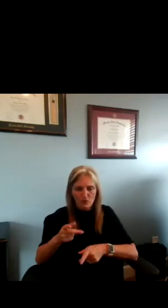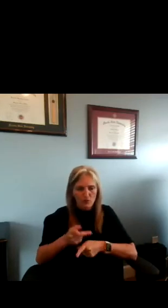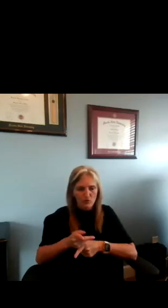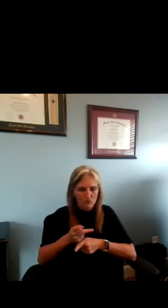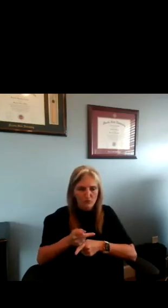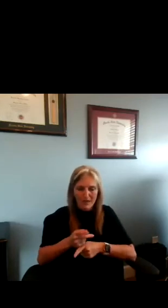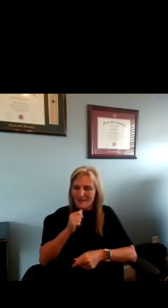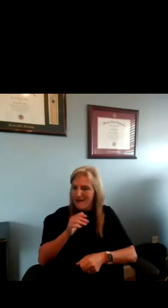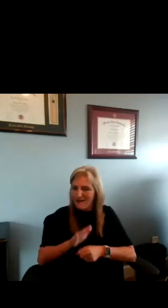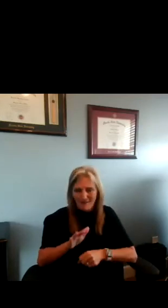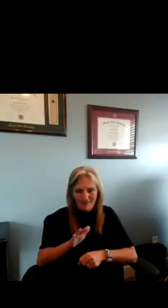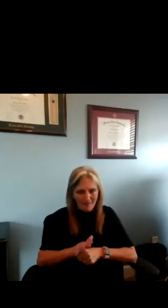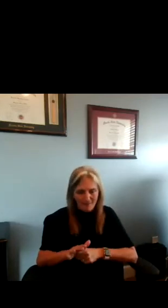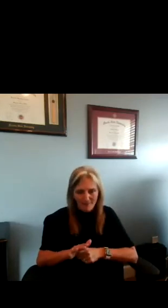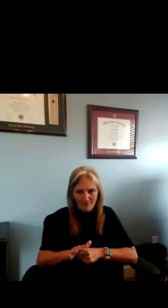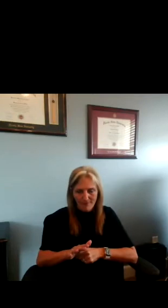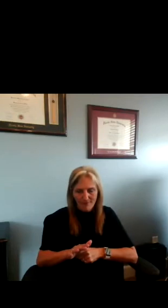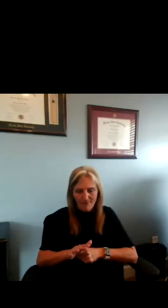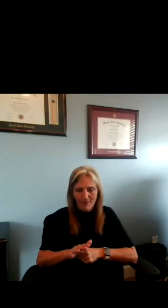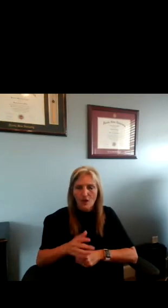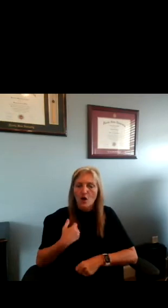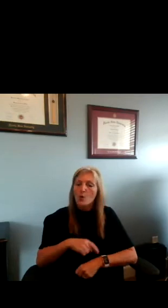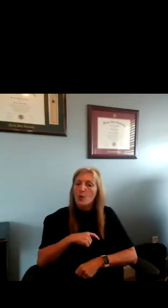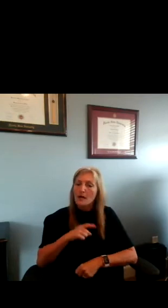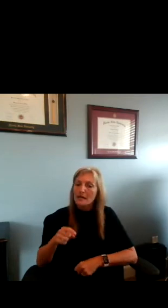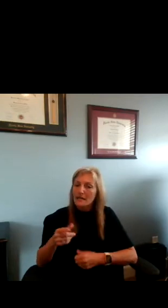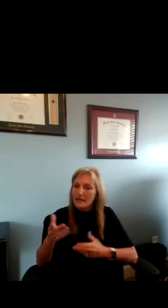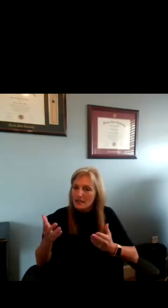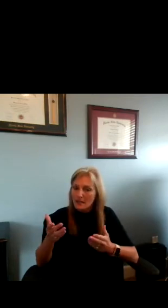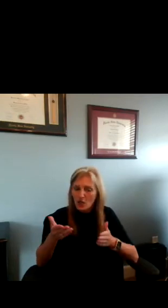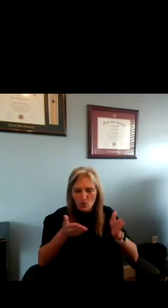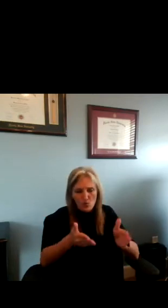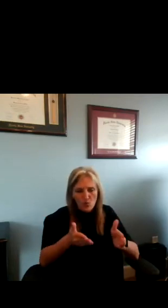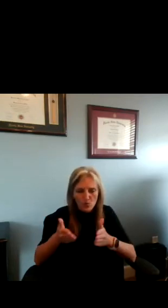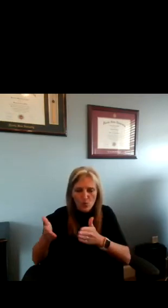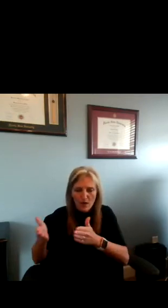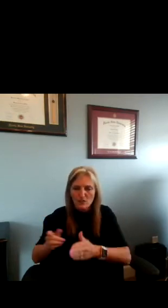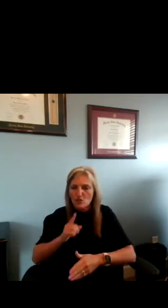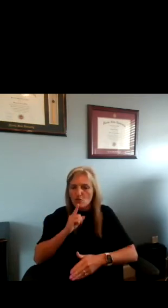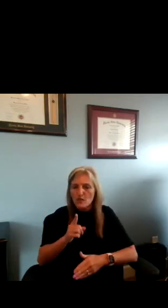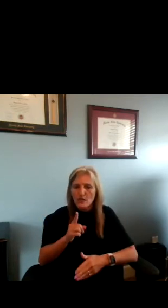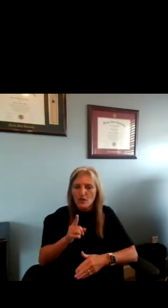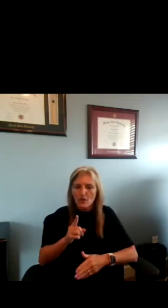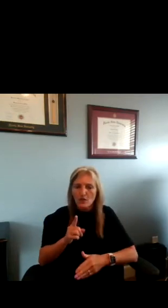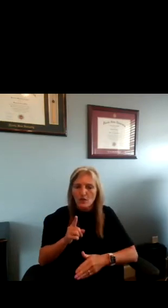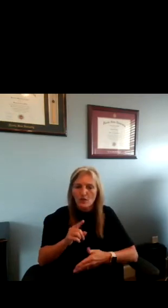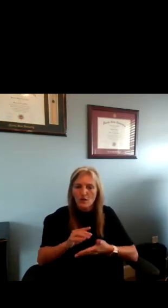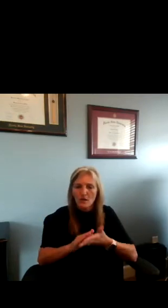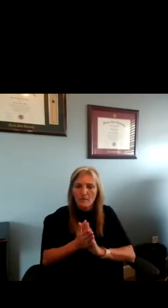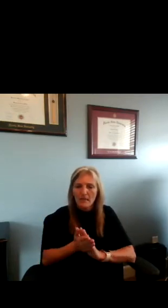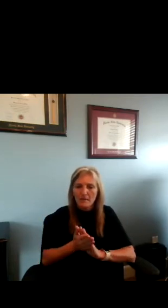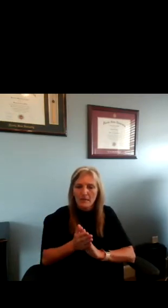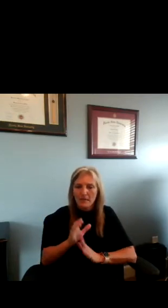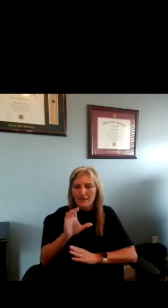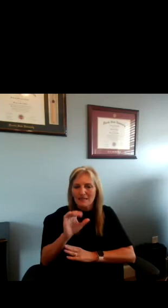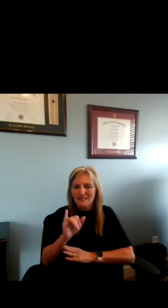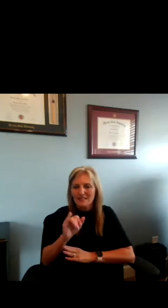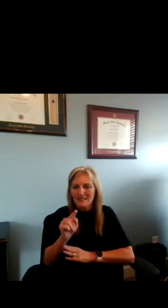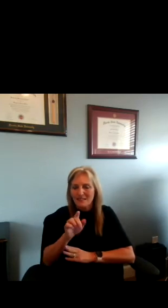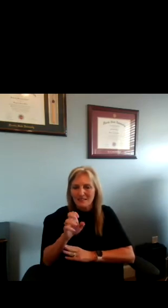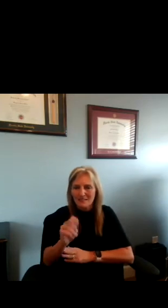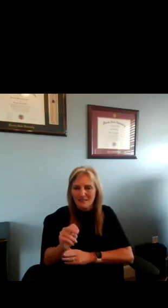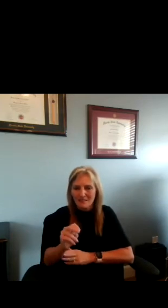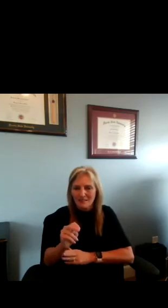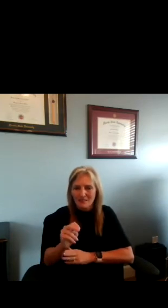is not enough. We need pathways to real citizenship and well-being. And in order to do